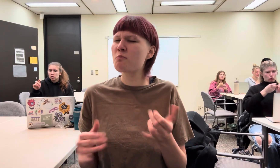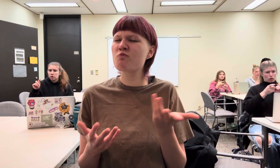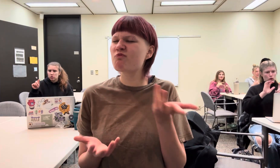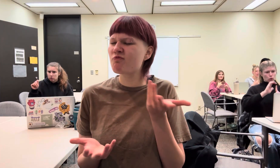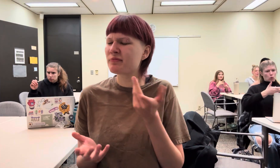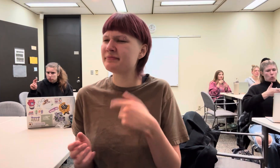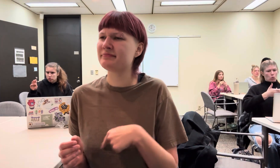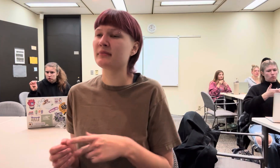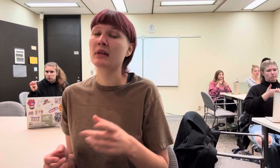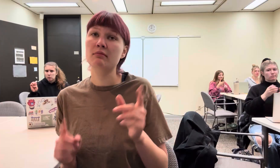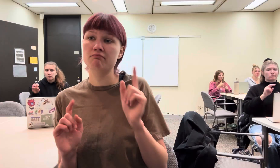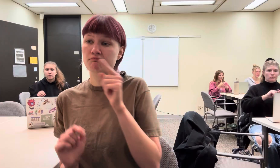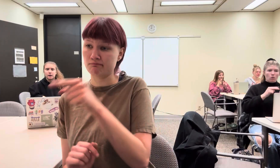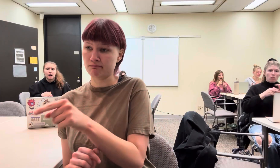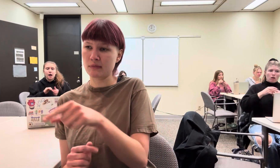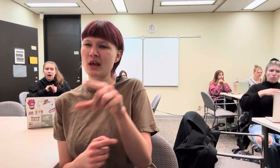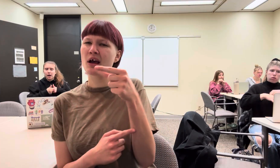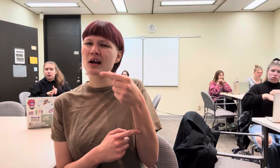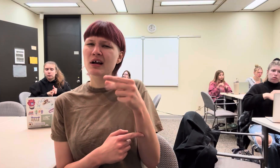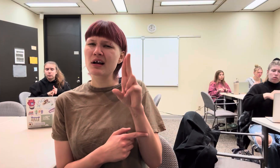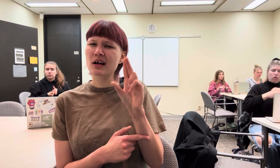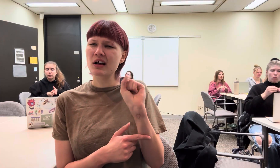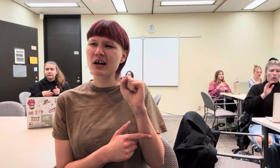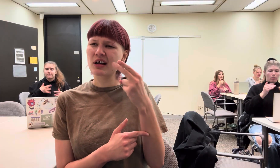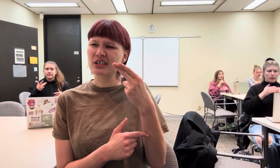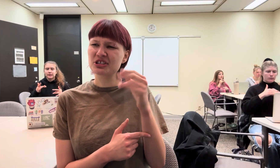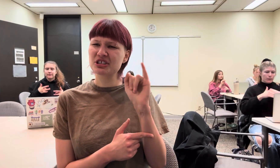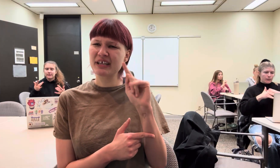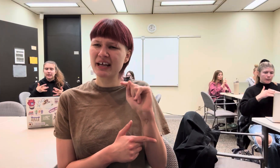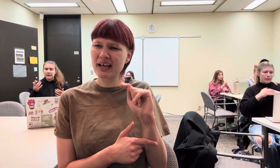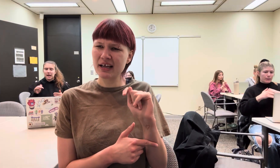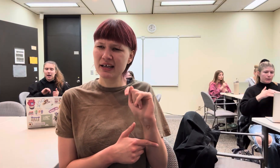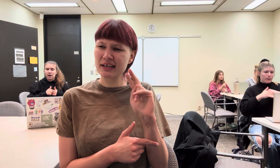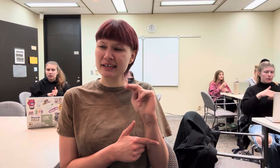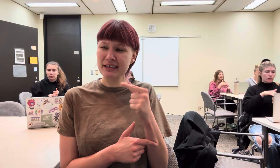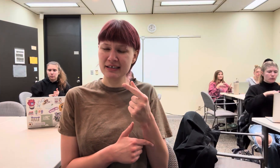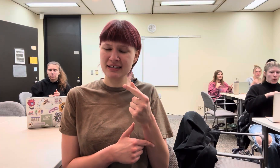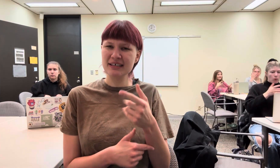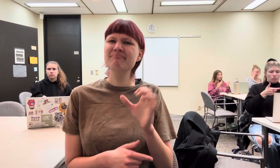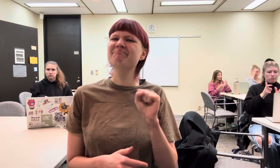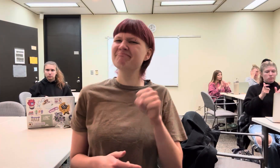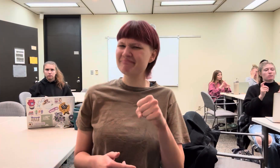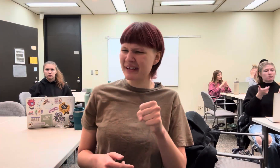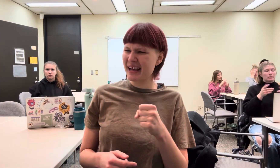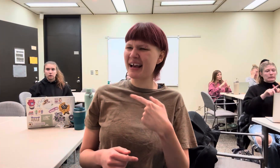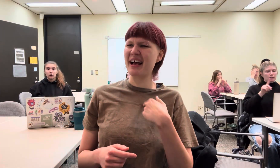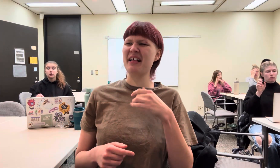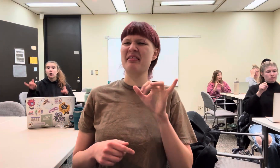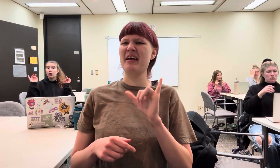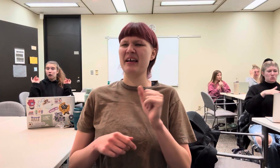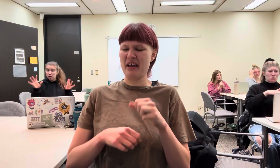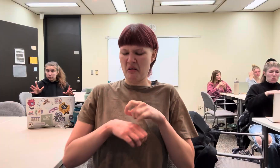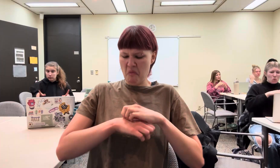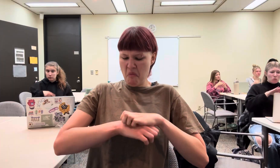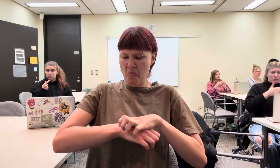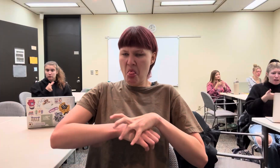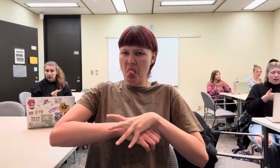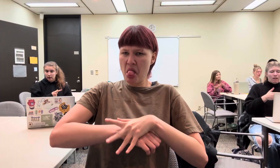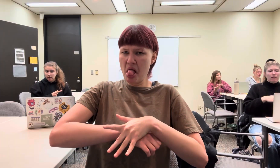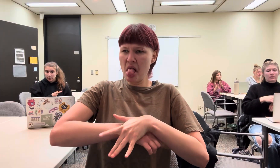would that relate? If it's oozing, it's a slow process, slowly dying, really horrible, right? Gushing, it's still